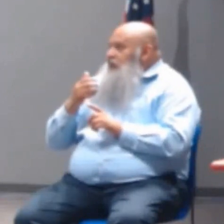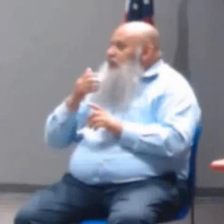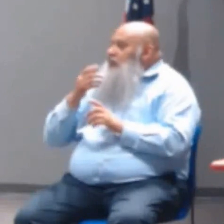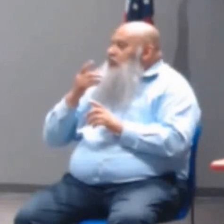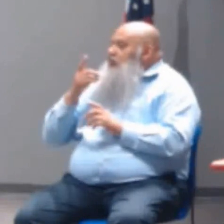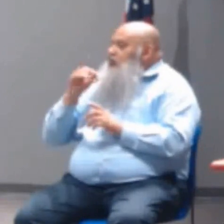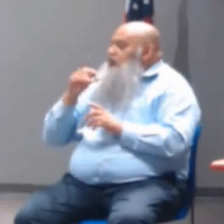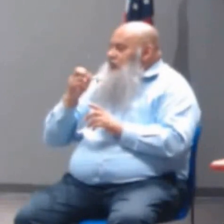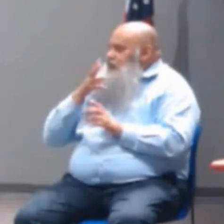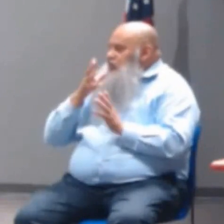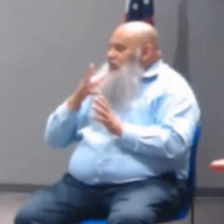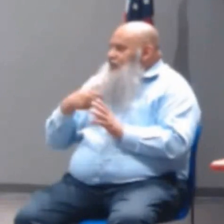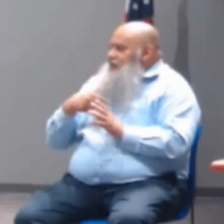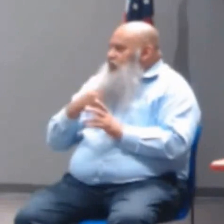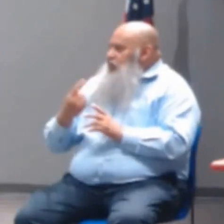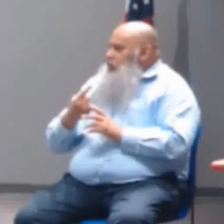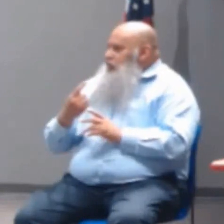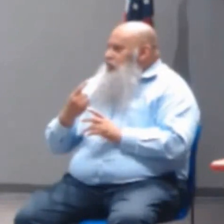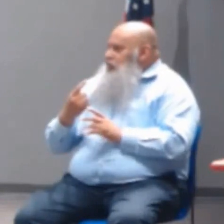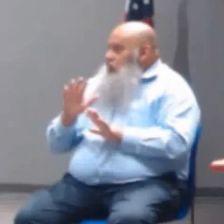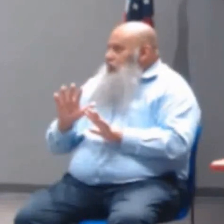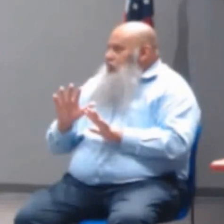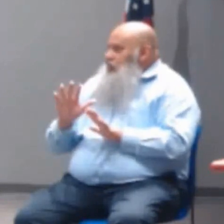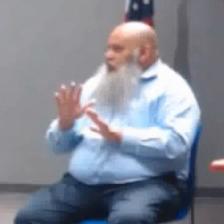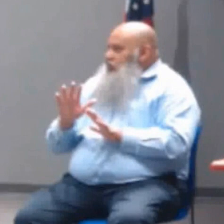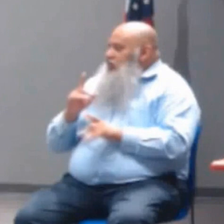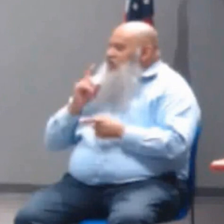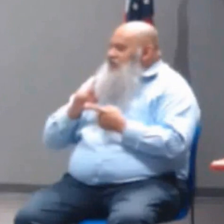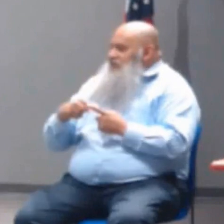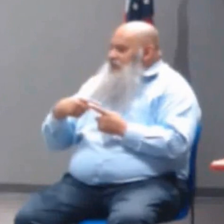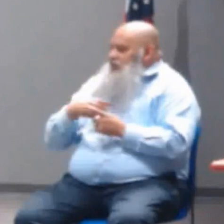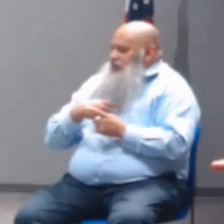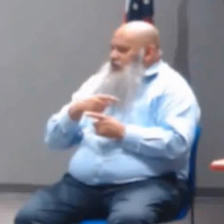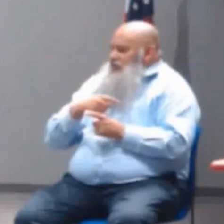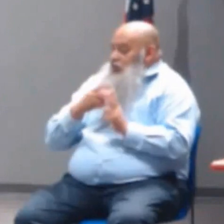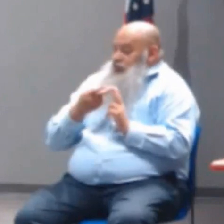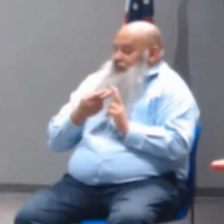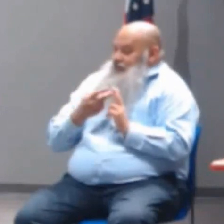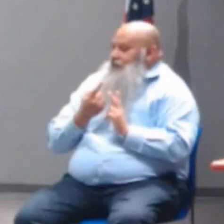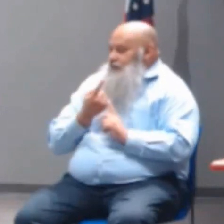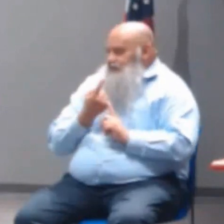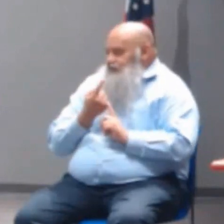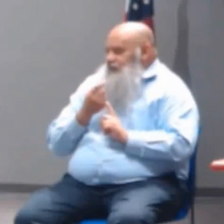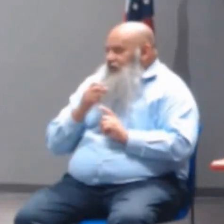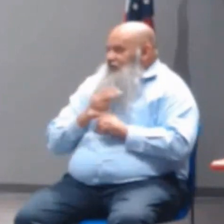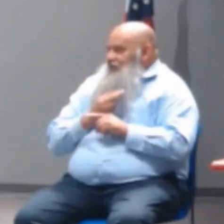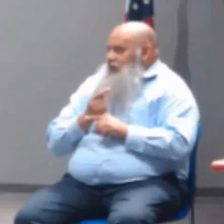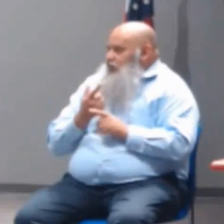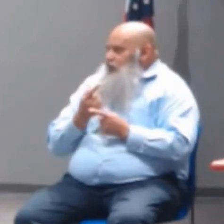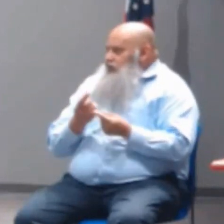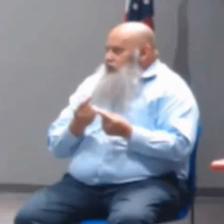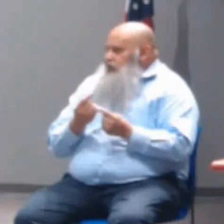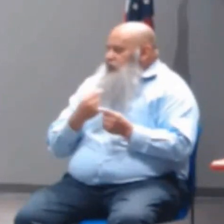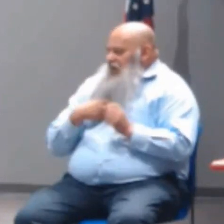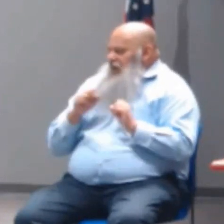leave us alone. This is only till we can figure out what to do. I can do this.